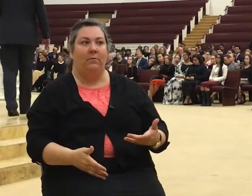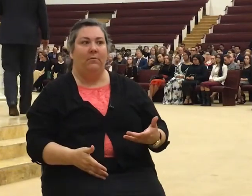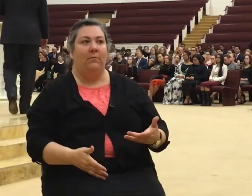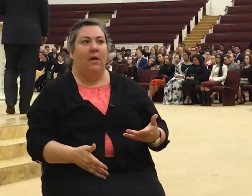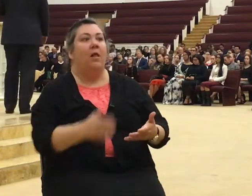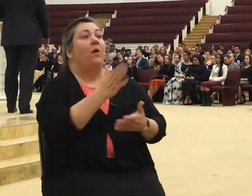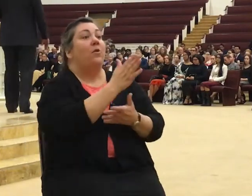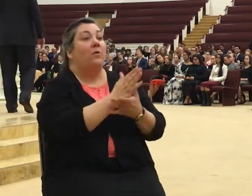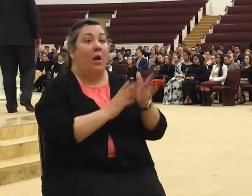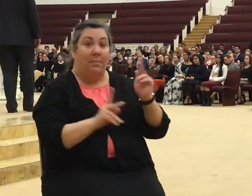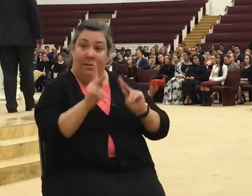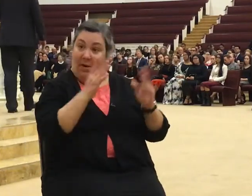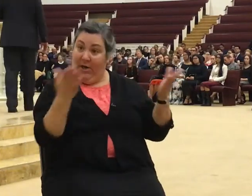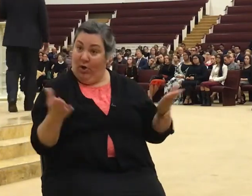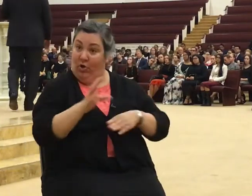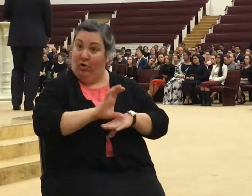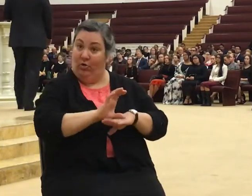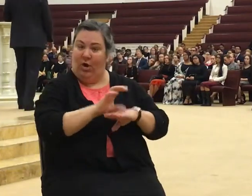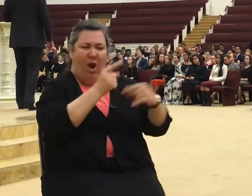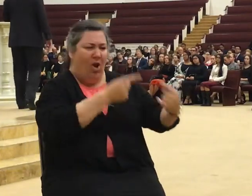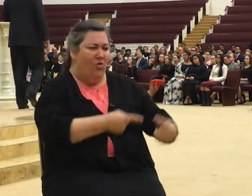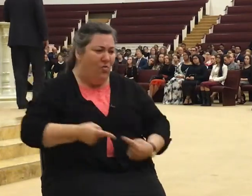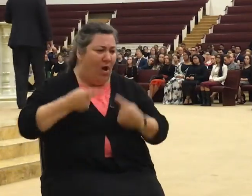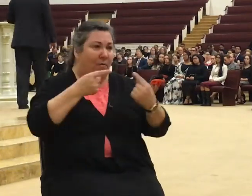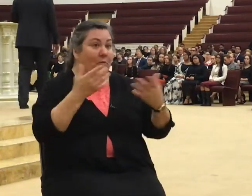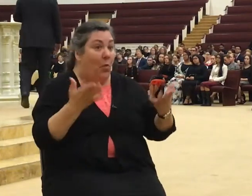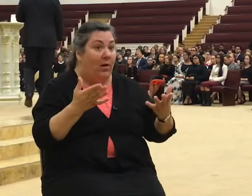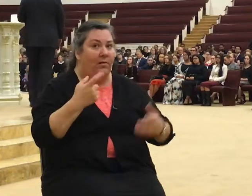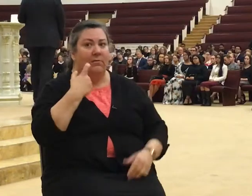There's some people in this church that are struggling with addiction.